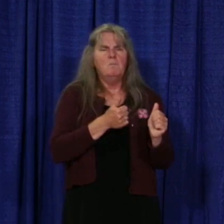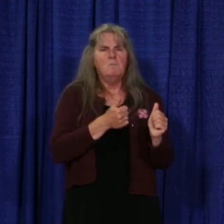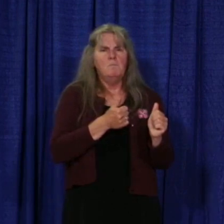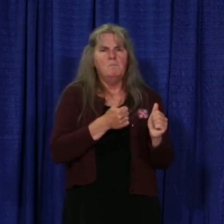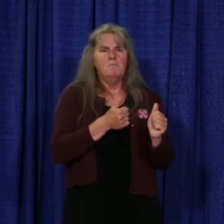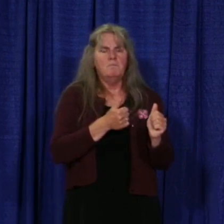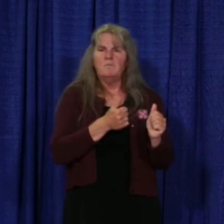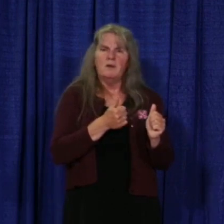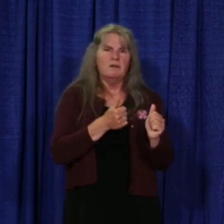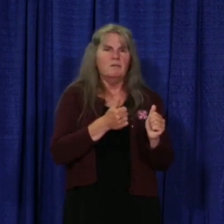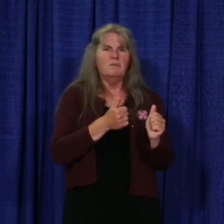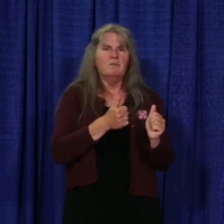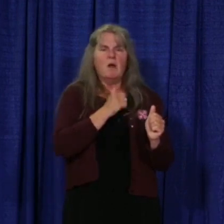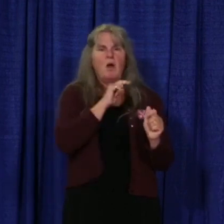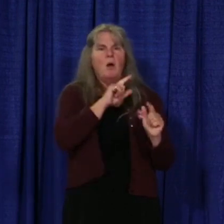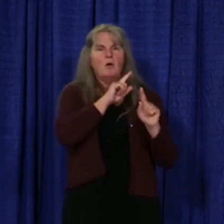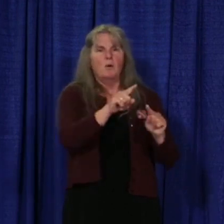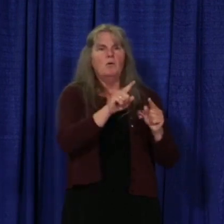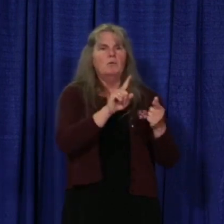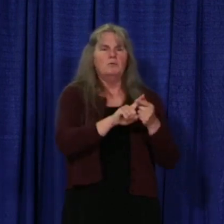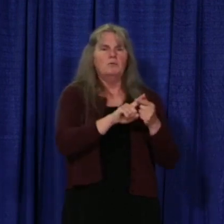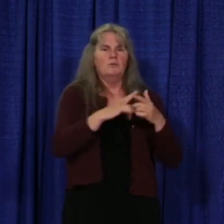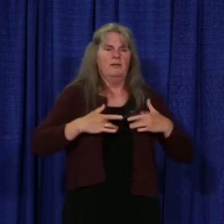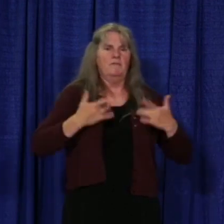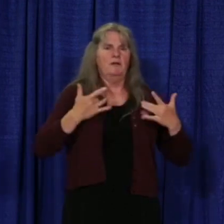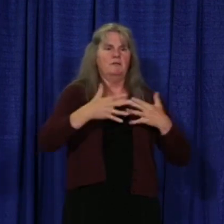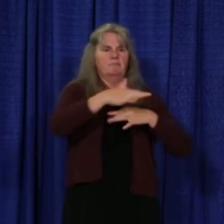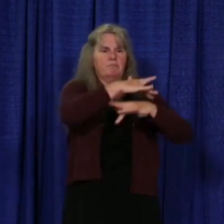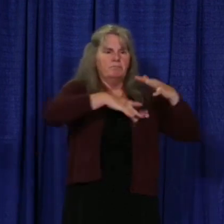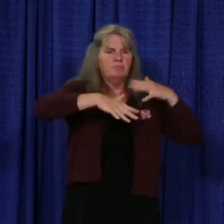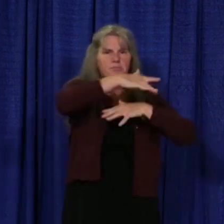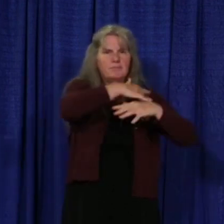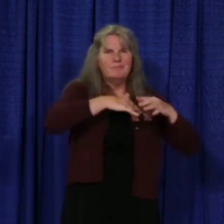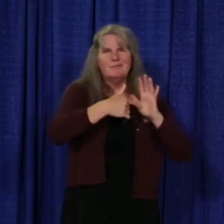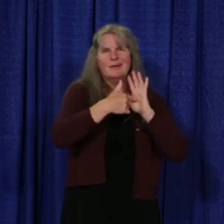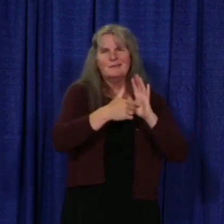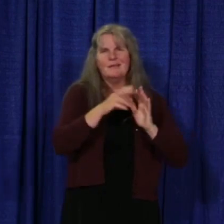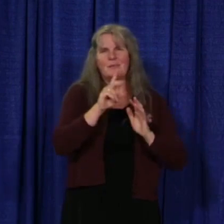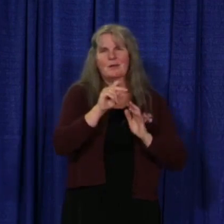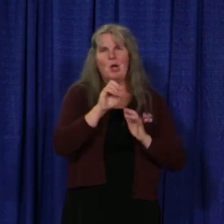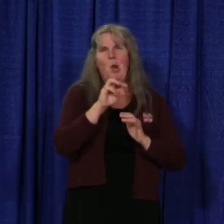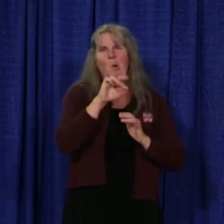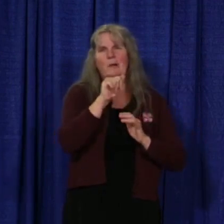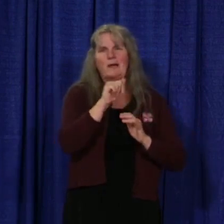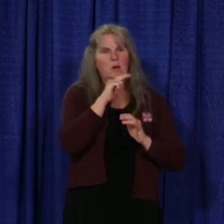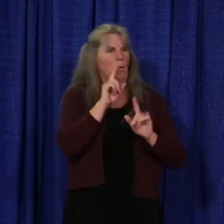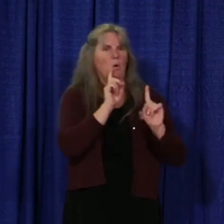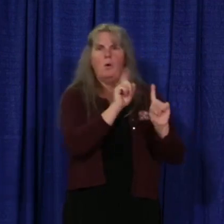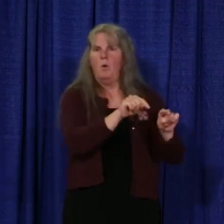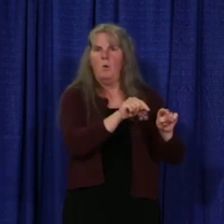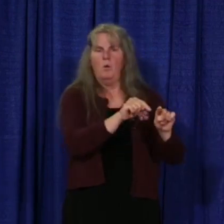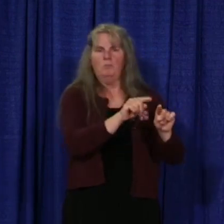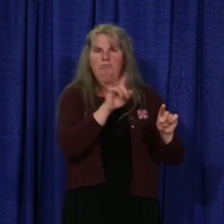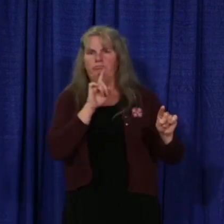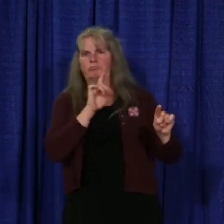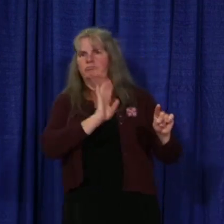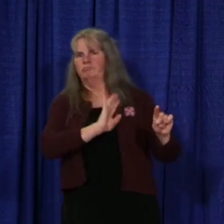random events and gatherings that have been associated with the cases in Kelowna. So really, your goal